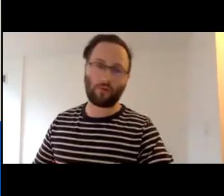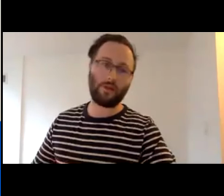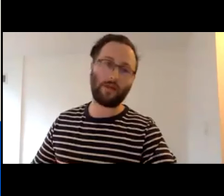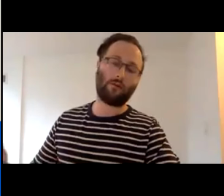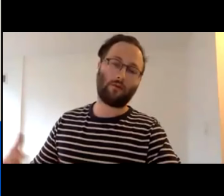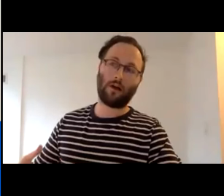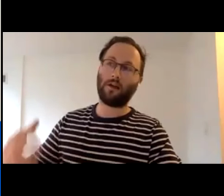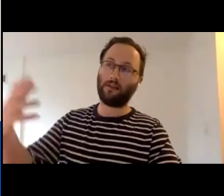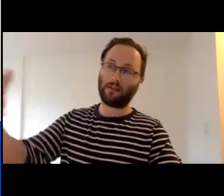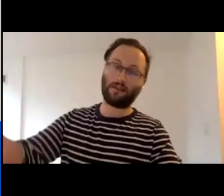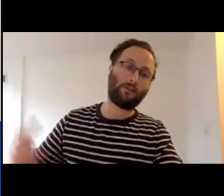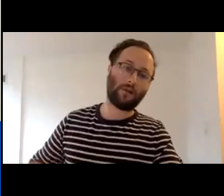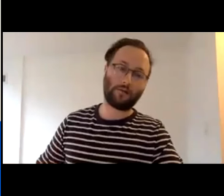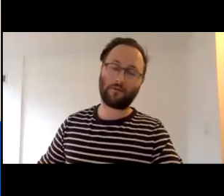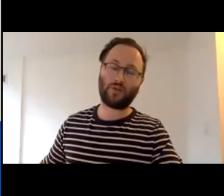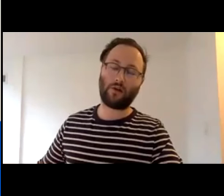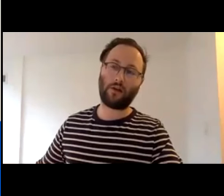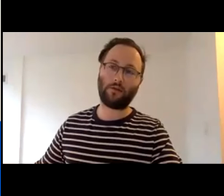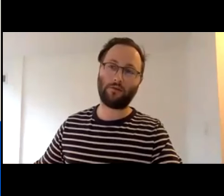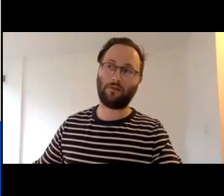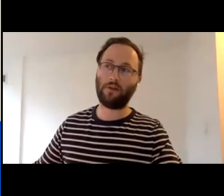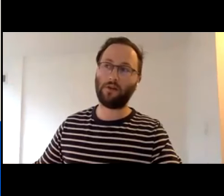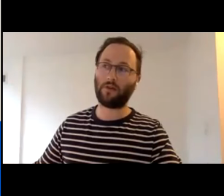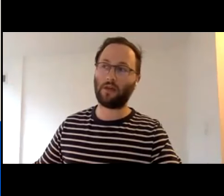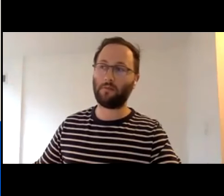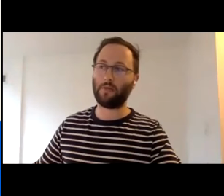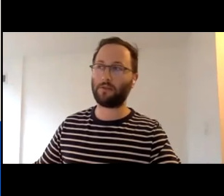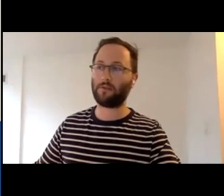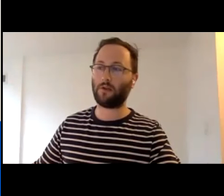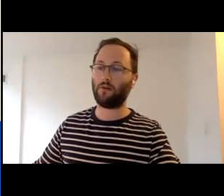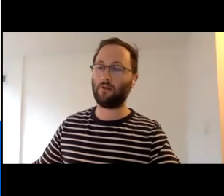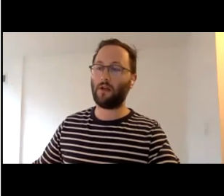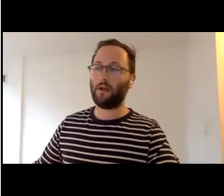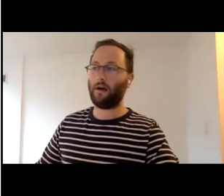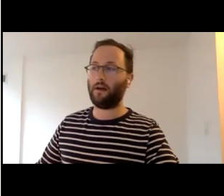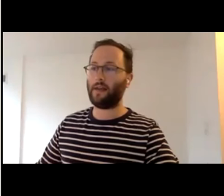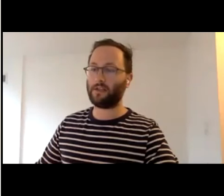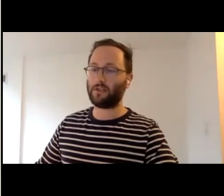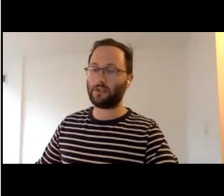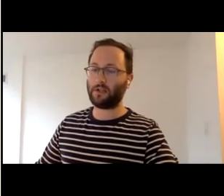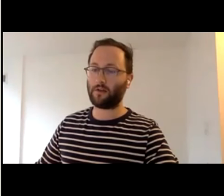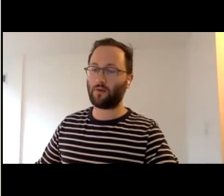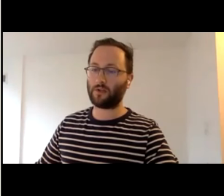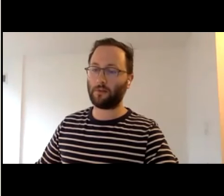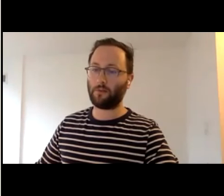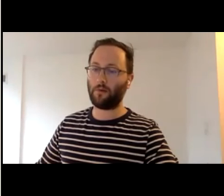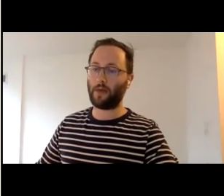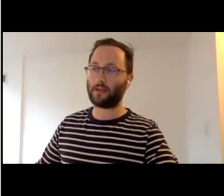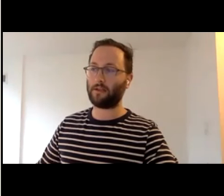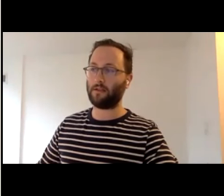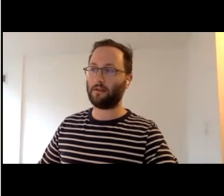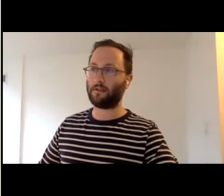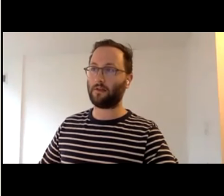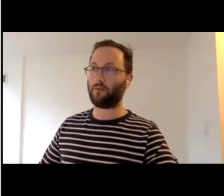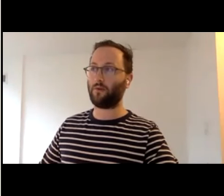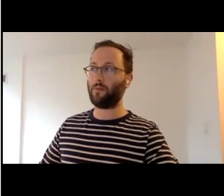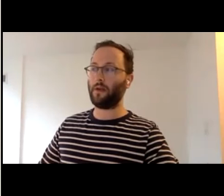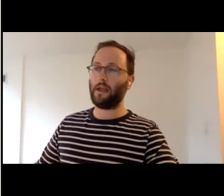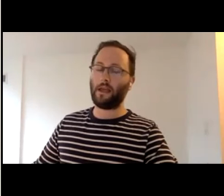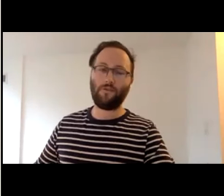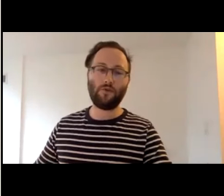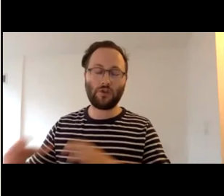forward media. In the example I was sharing, it was the video game piece. So that's just another question I'm going to put back to the